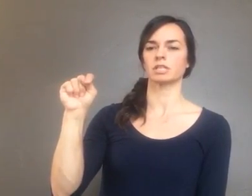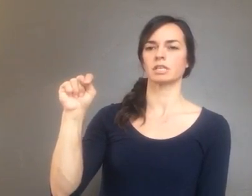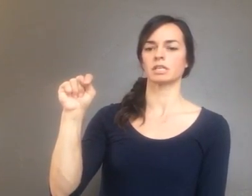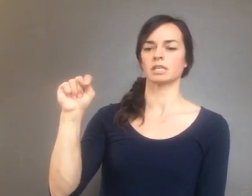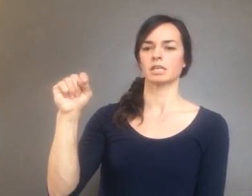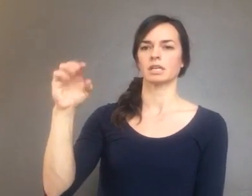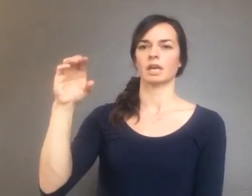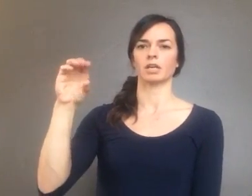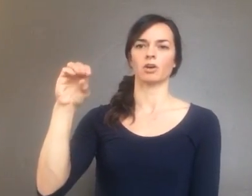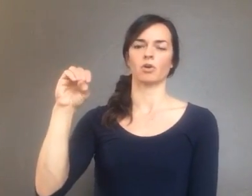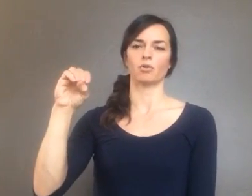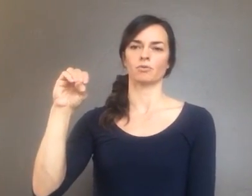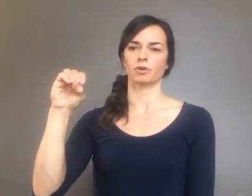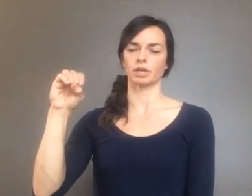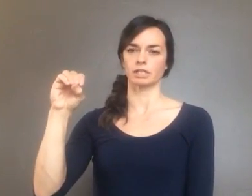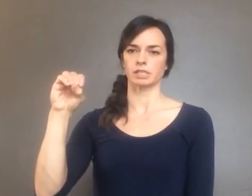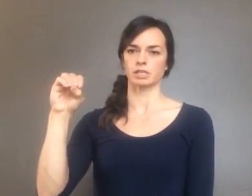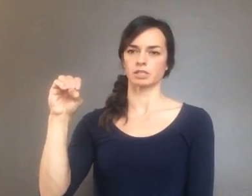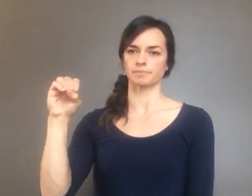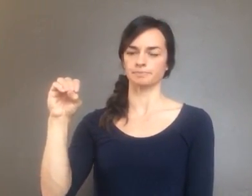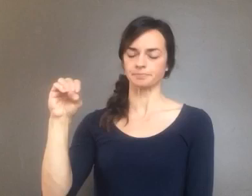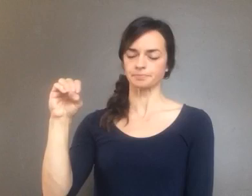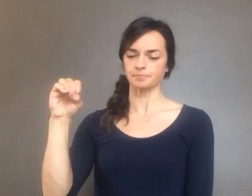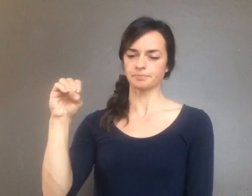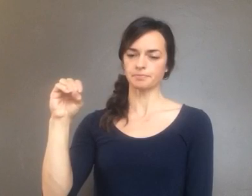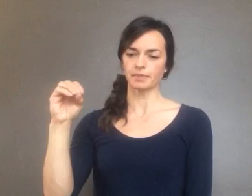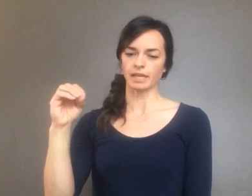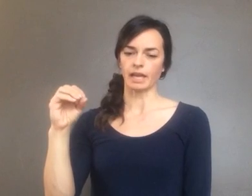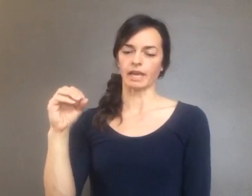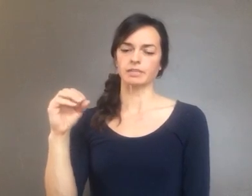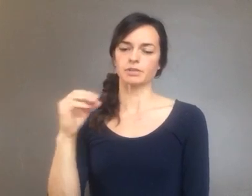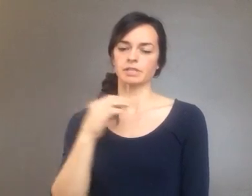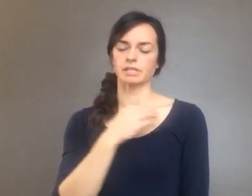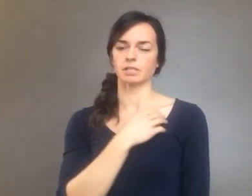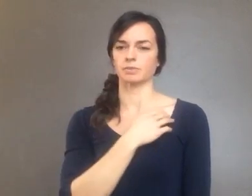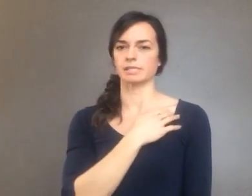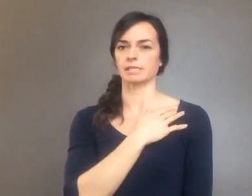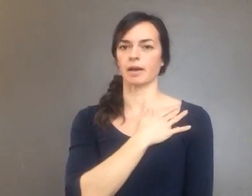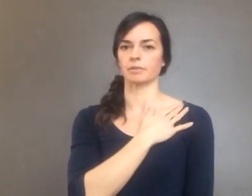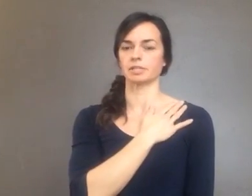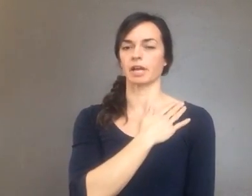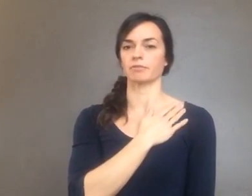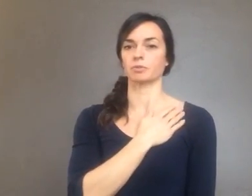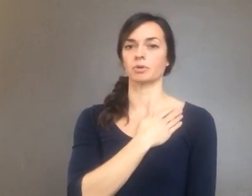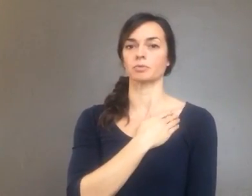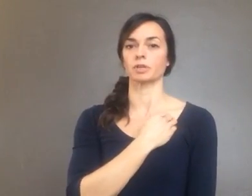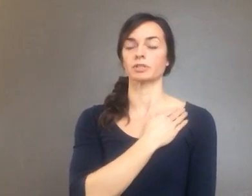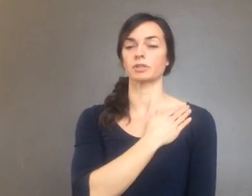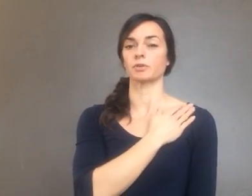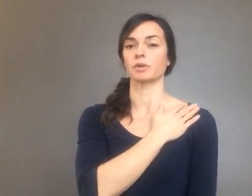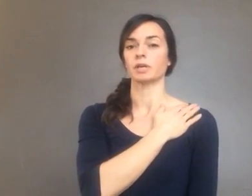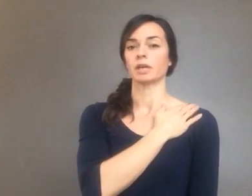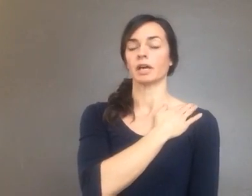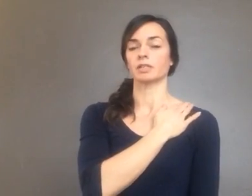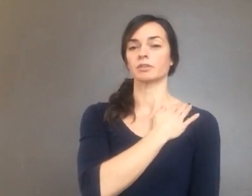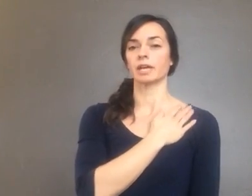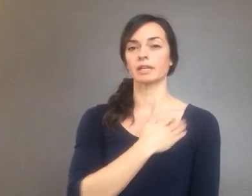Treaty, and O for Organization. And this organization was established after World War II to create an